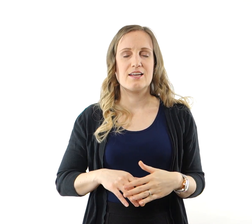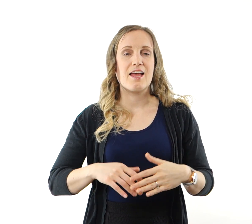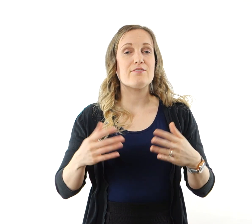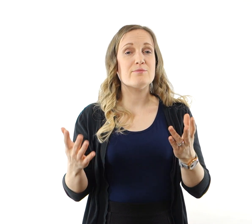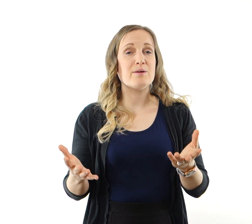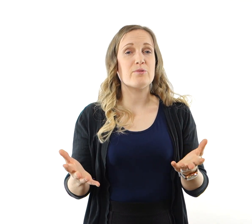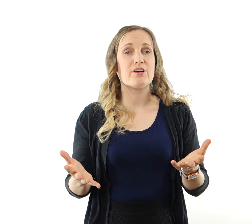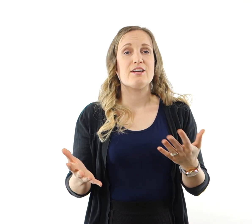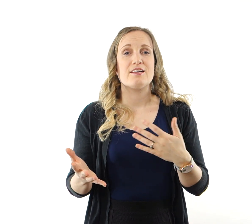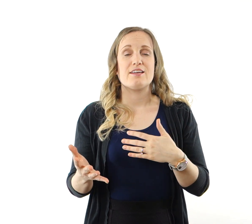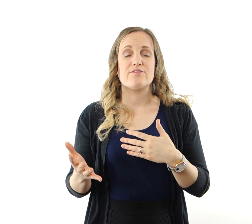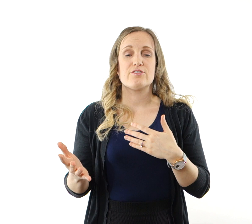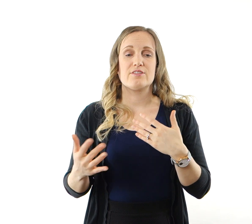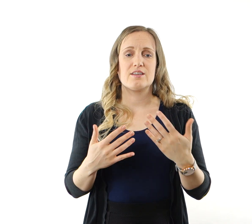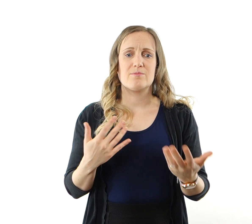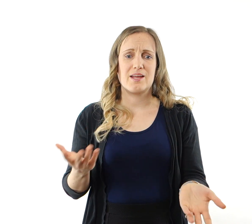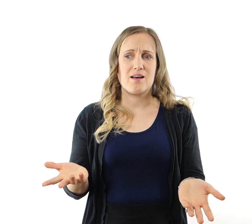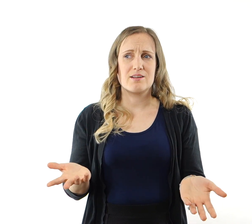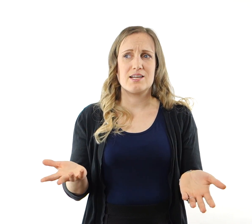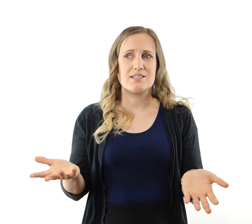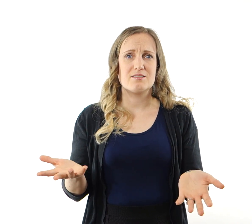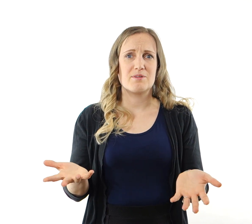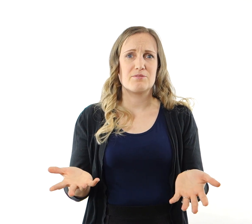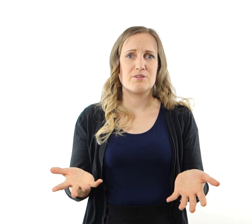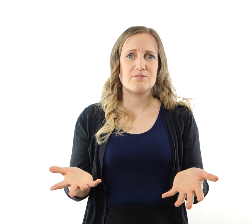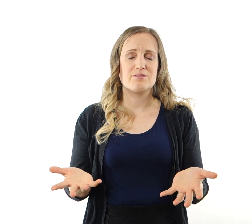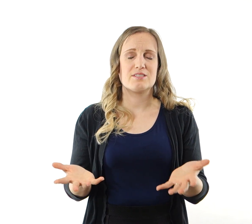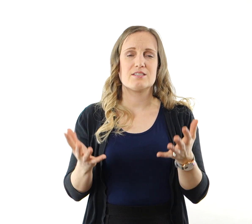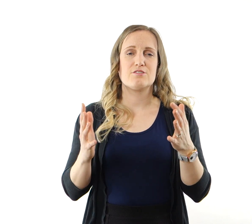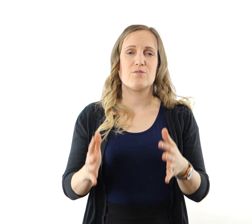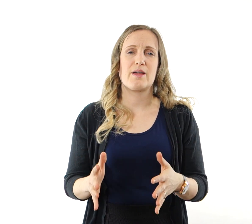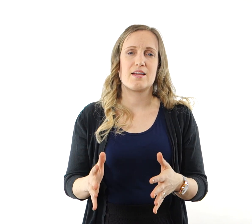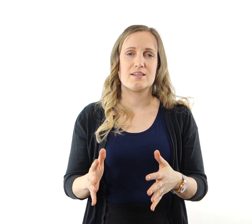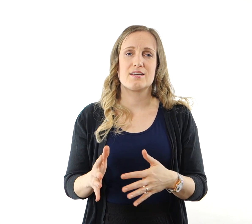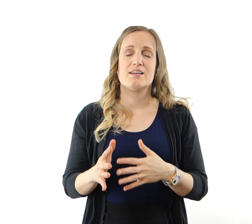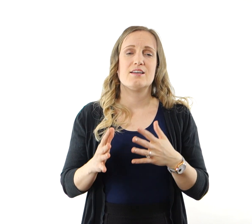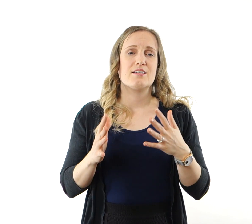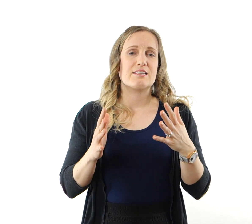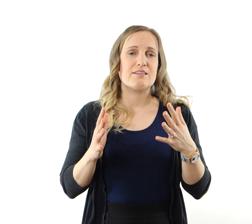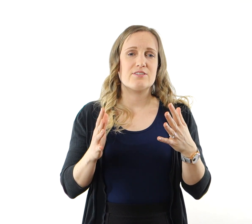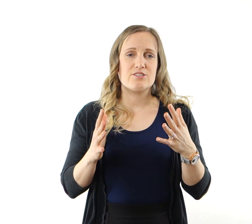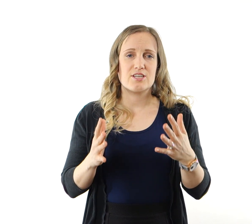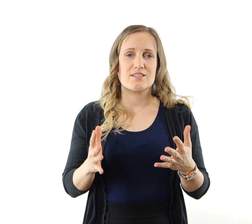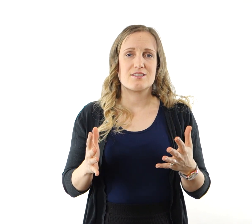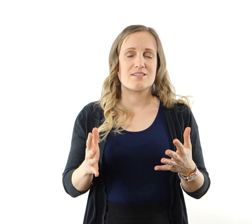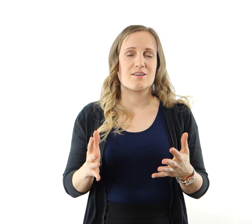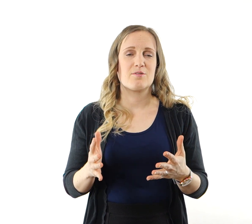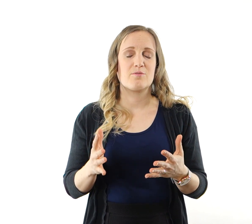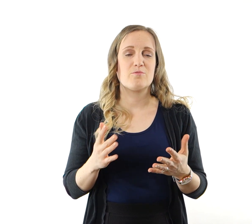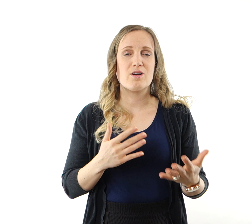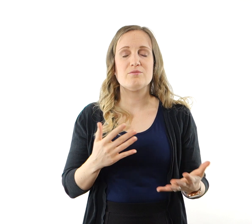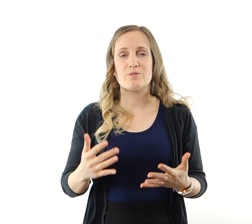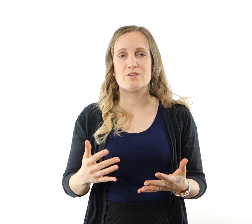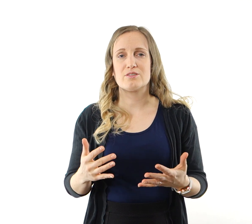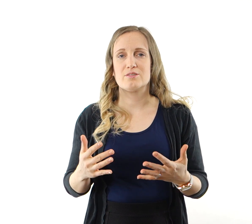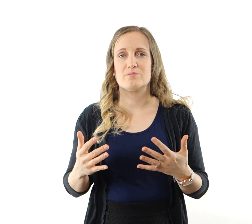And remember, if you're thinking, wait, how can I teach my 3-year-olds this? Don't panic. Even just one word